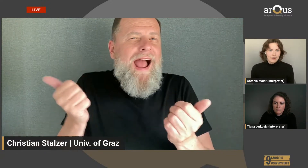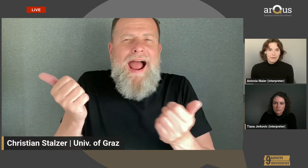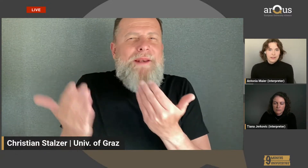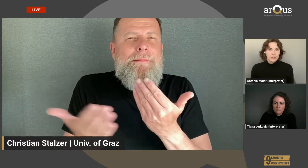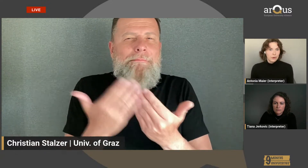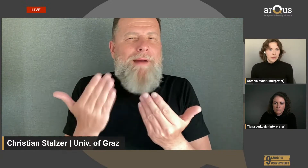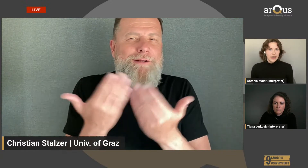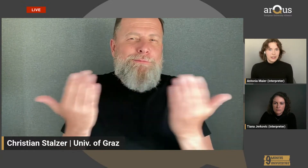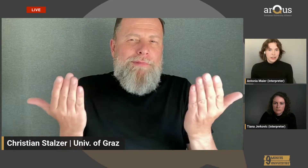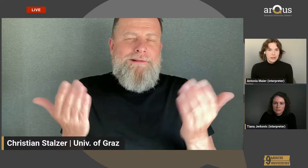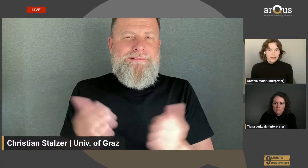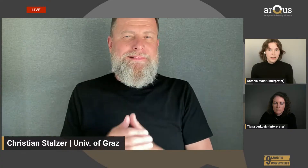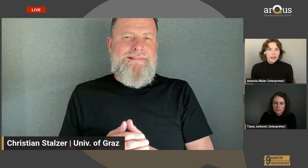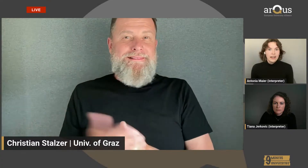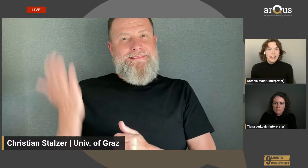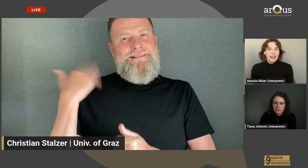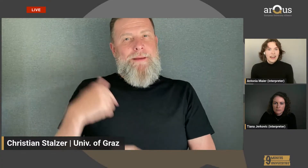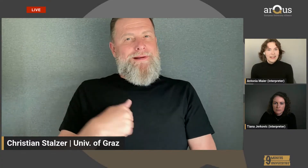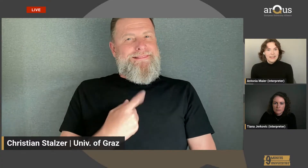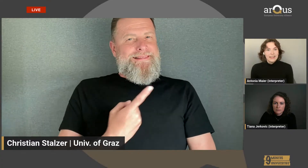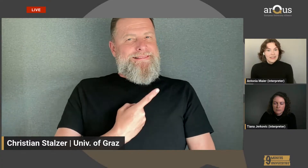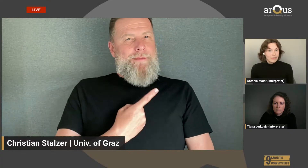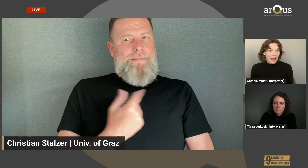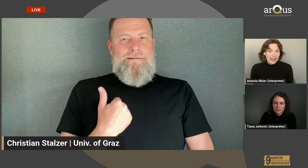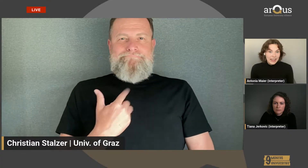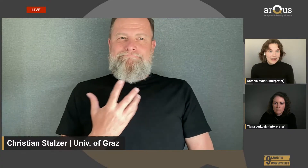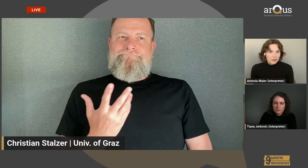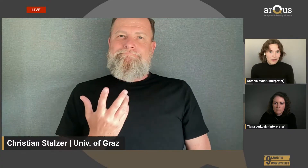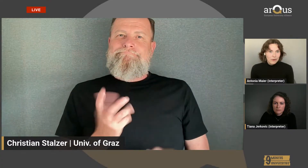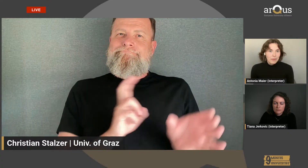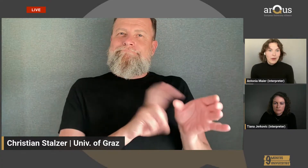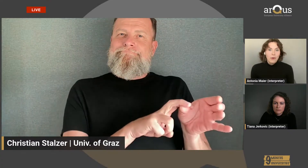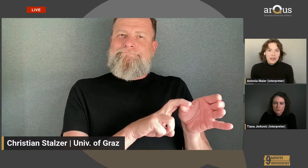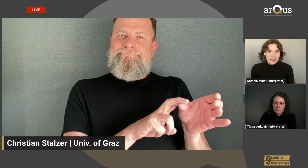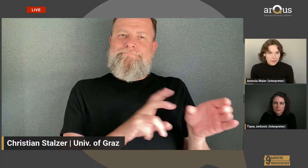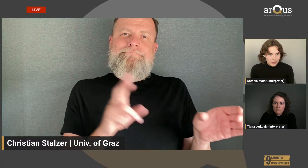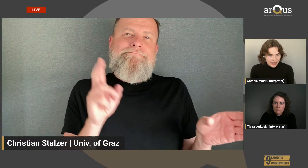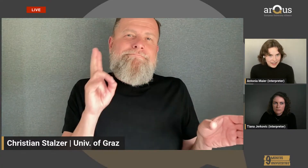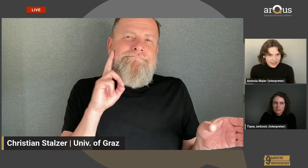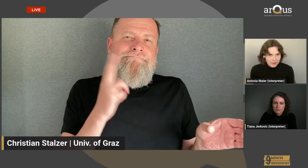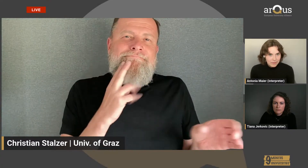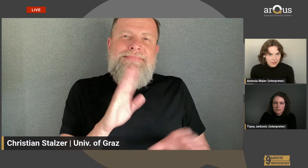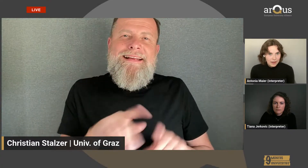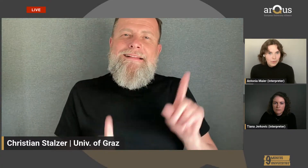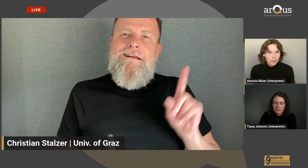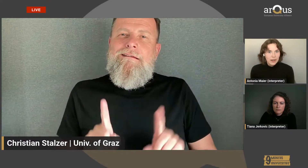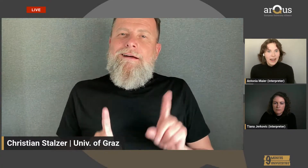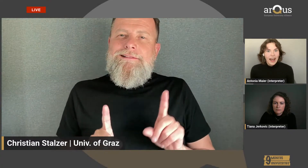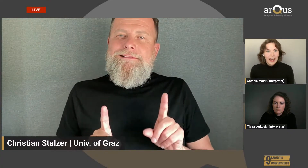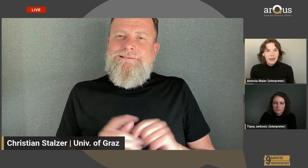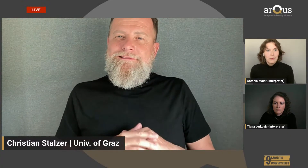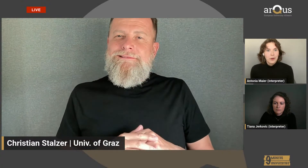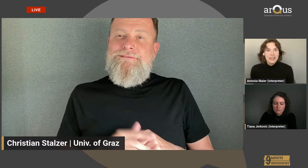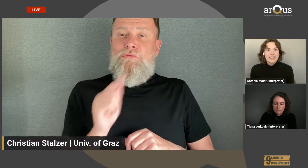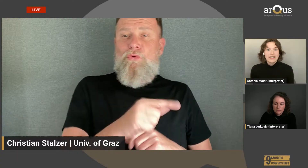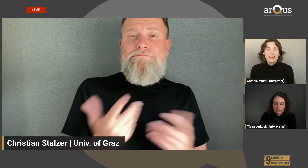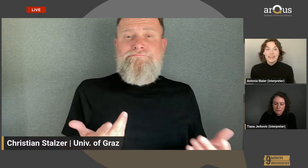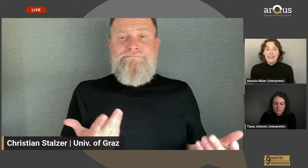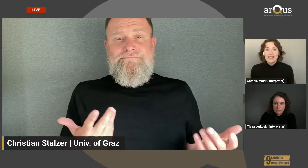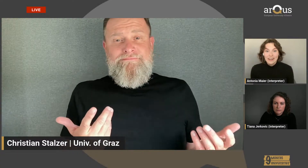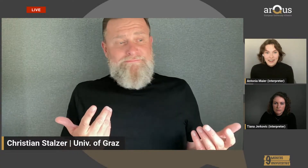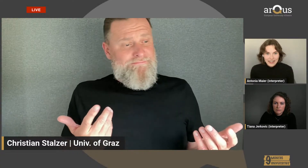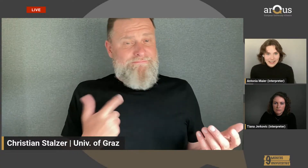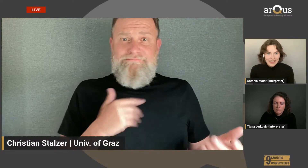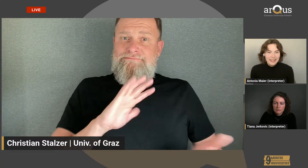the self-determination. And I can draw from my own experience. When I was